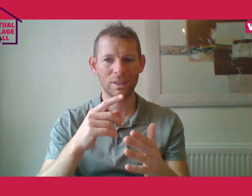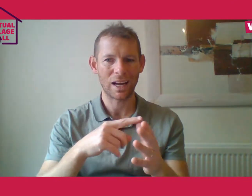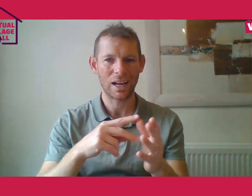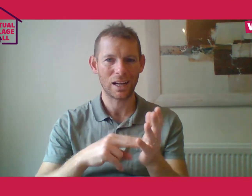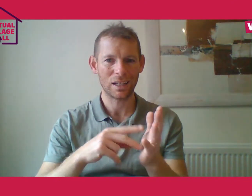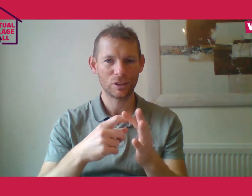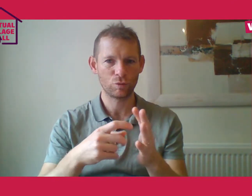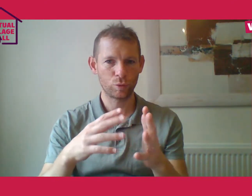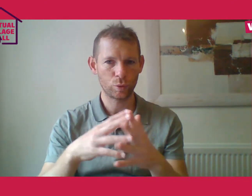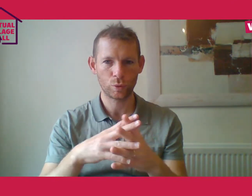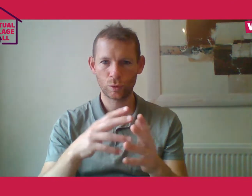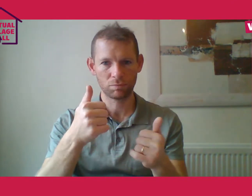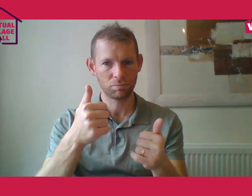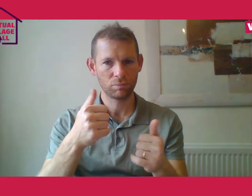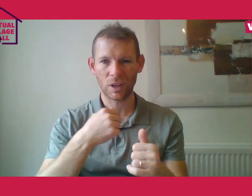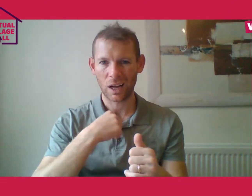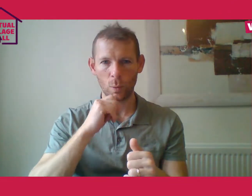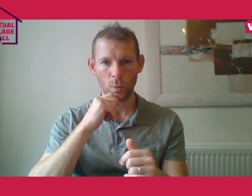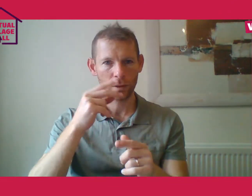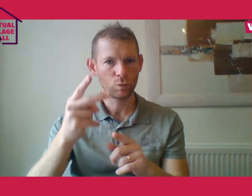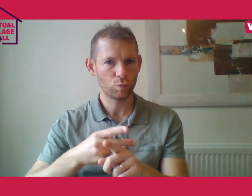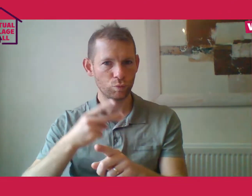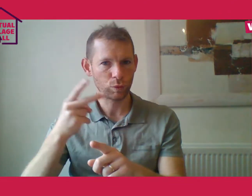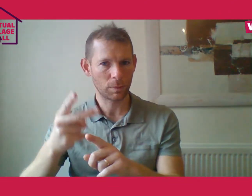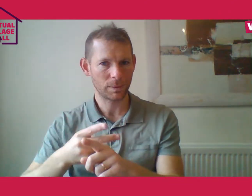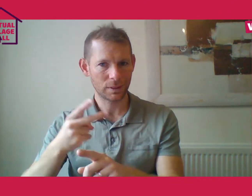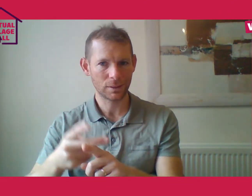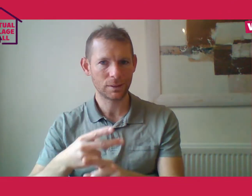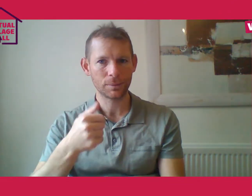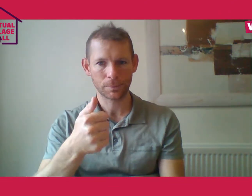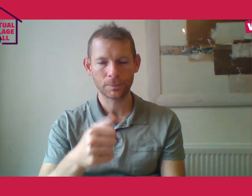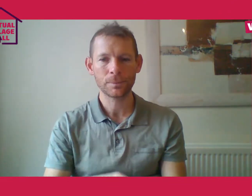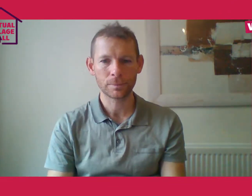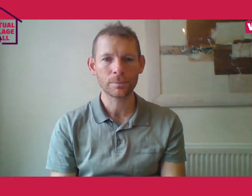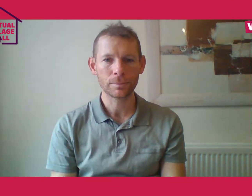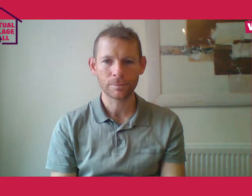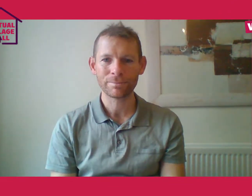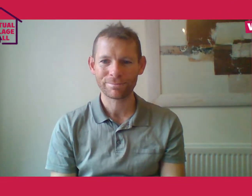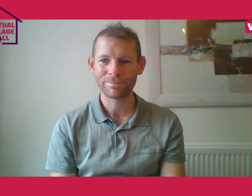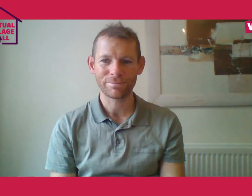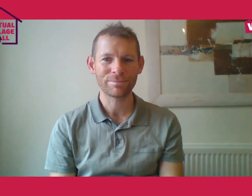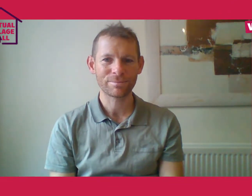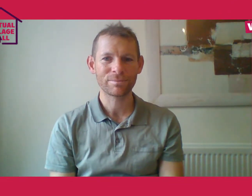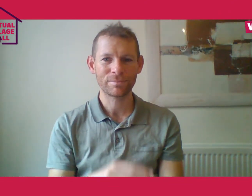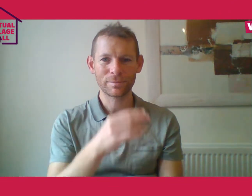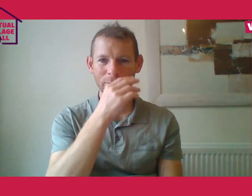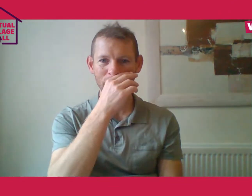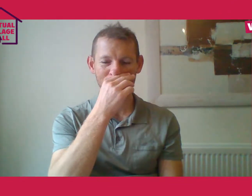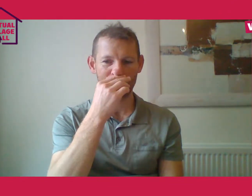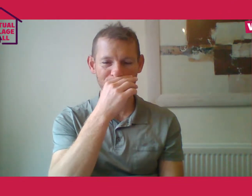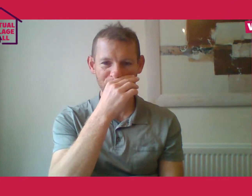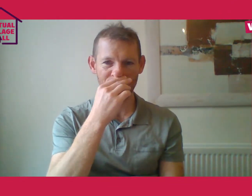Don't worry, Andrew, no pressure at all. I can repeat things again and again as much as needed.